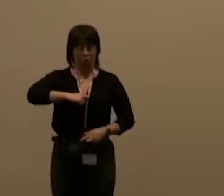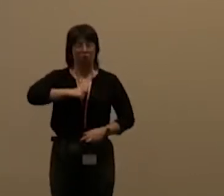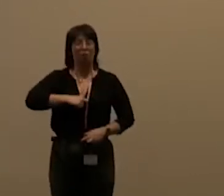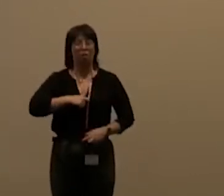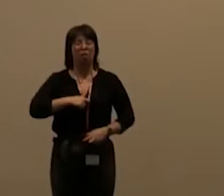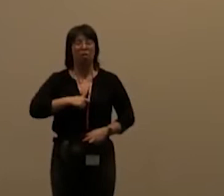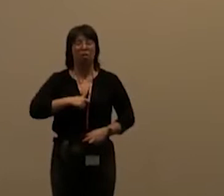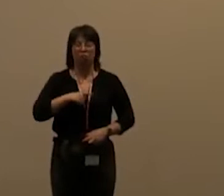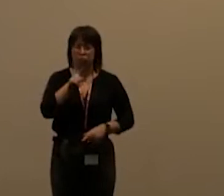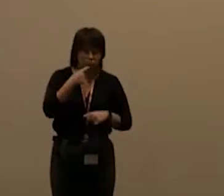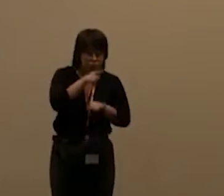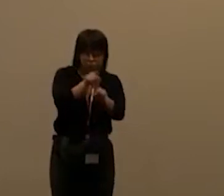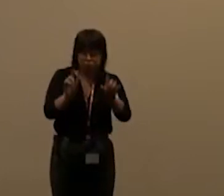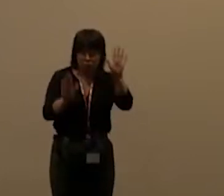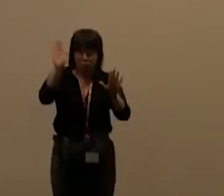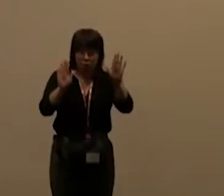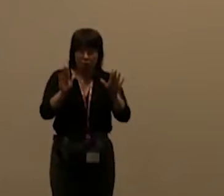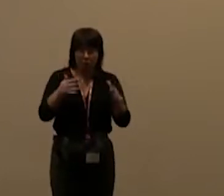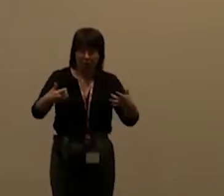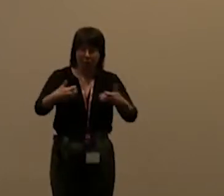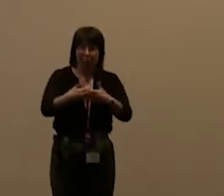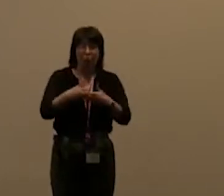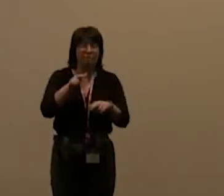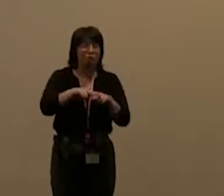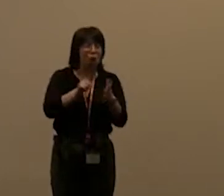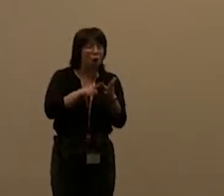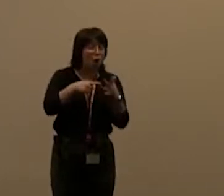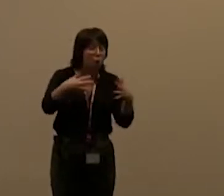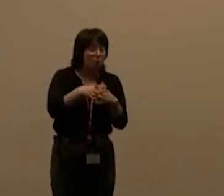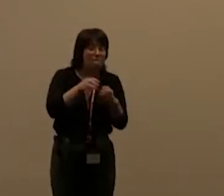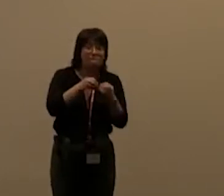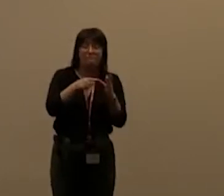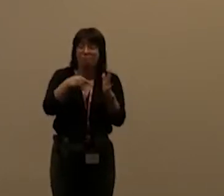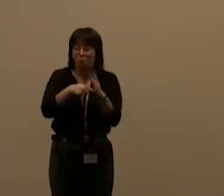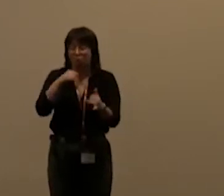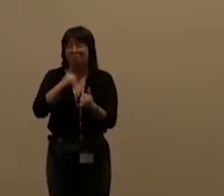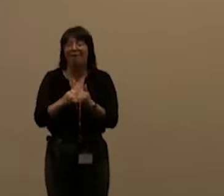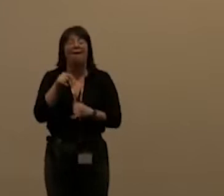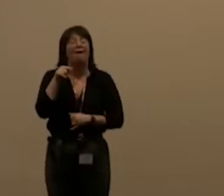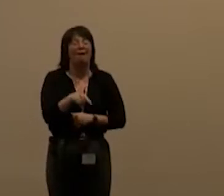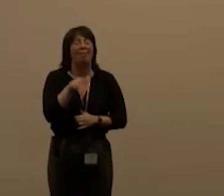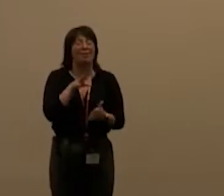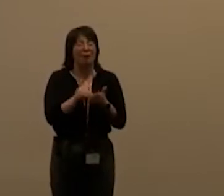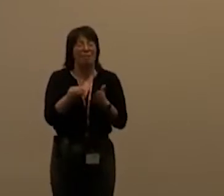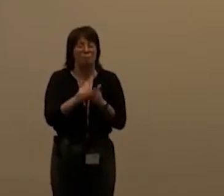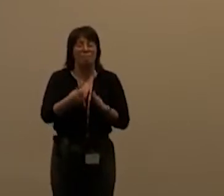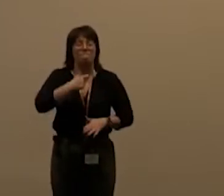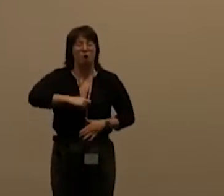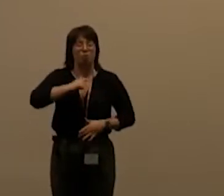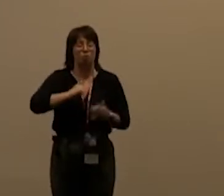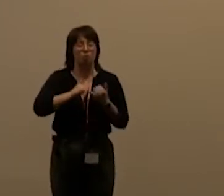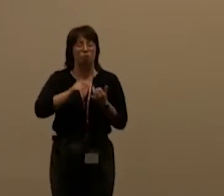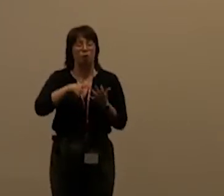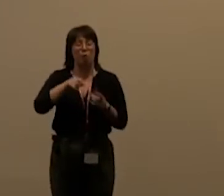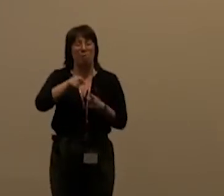ever, maybe show of hands if you've ever interacted with a flow bot inside of Microsoft Teams. That's an example of a personal scope Teams